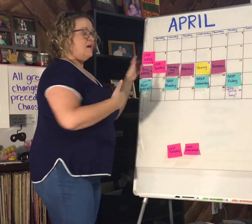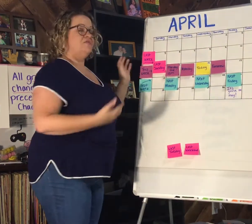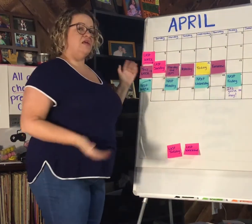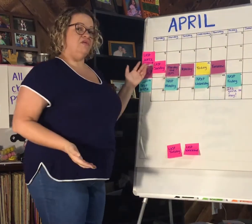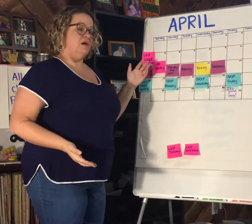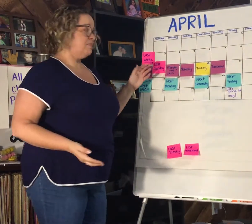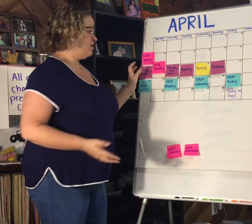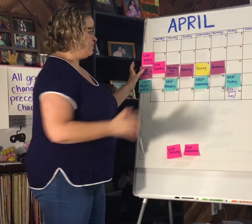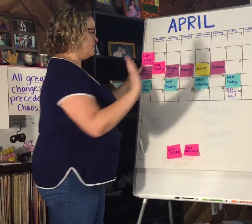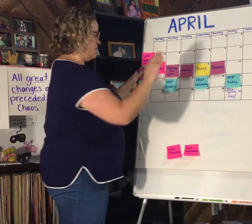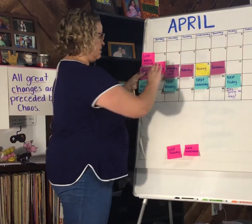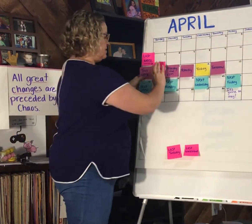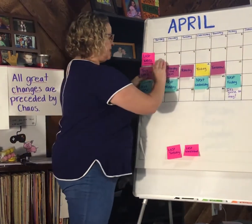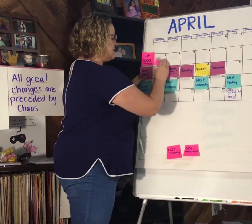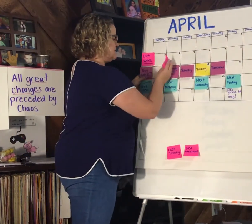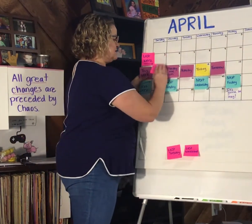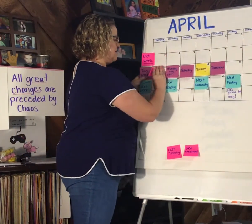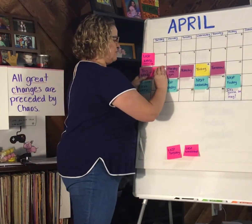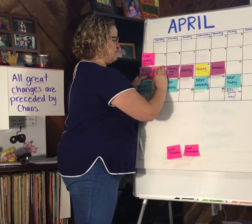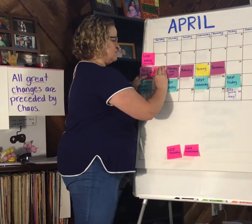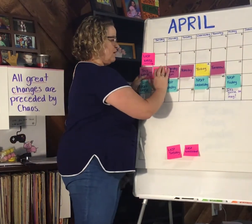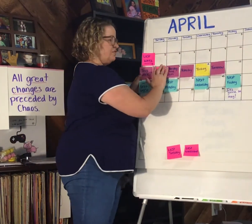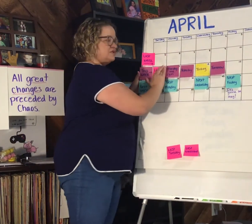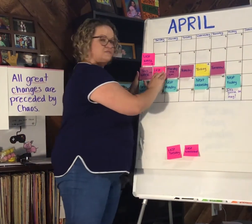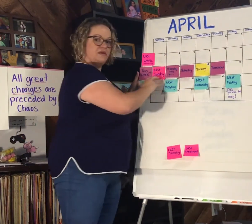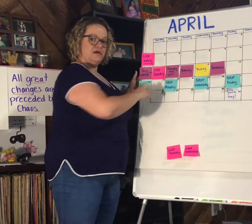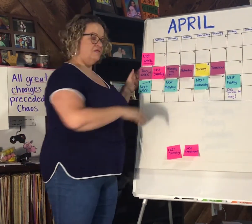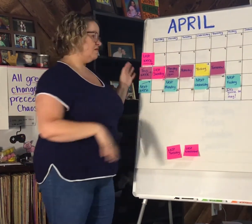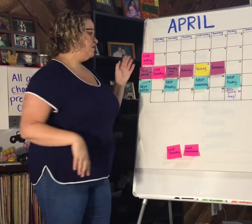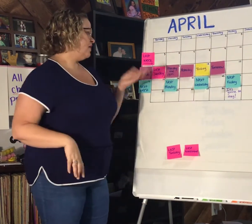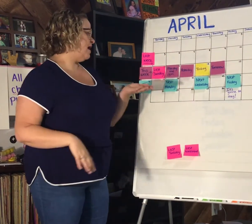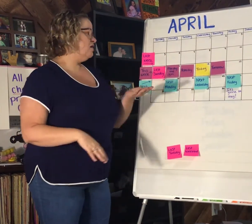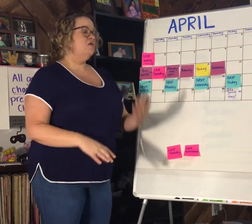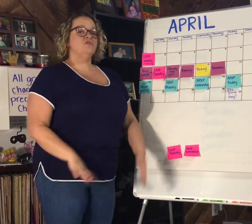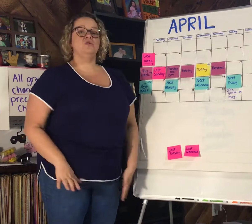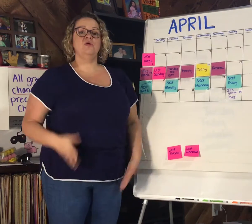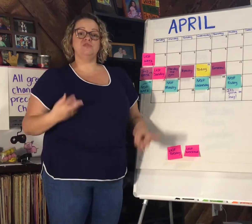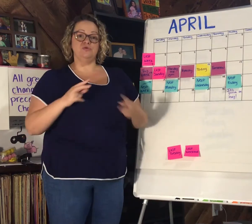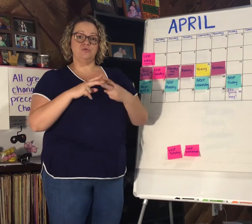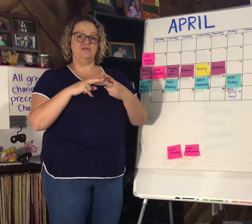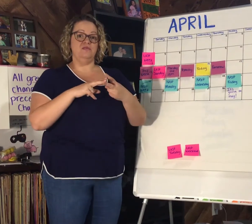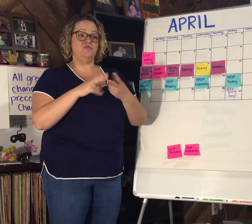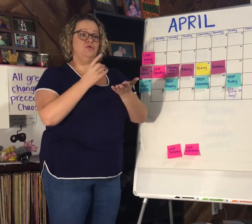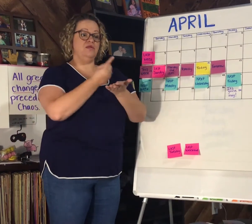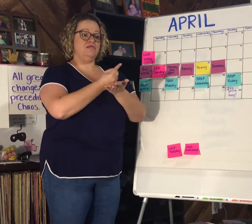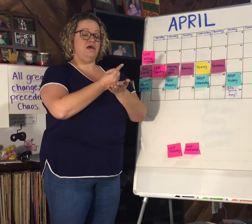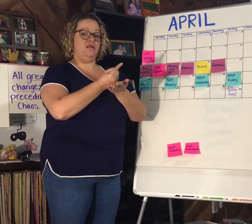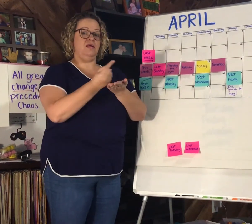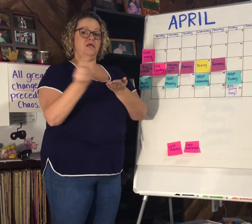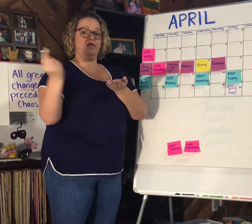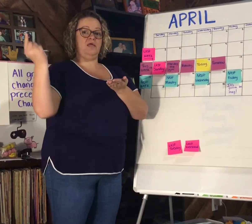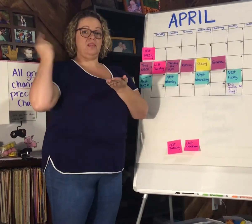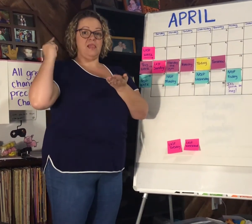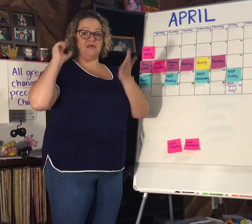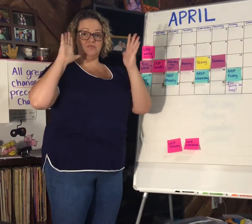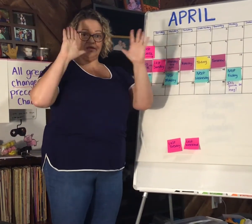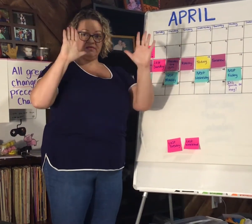give a number. Let's just stick with the 12th just because. Okay? So you have two choices. You can sign last week